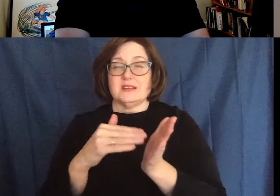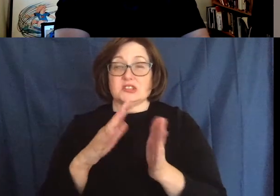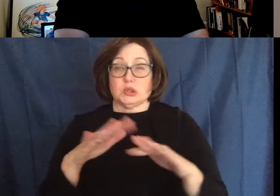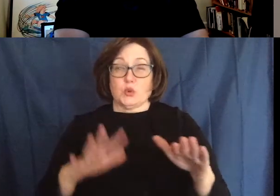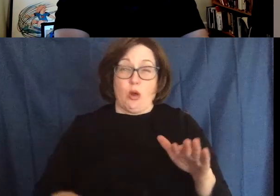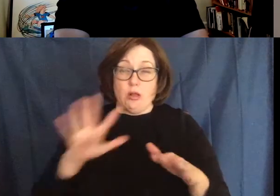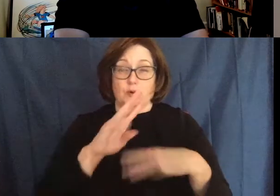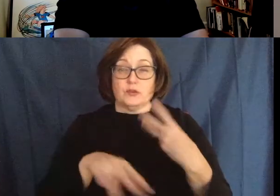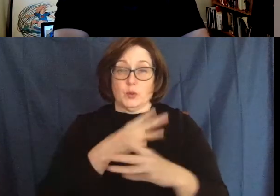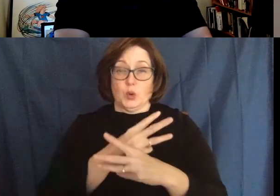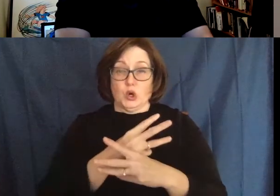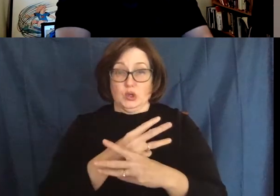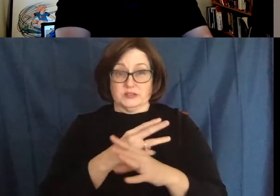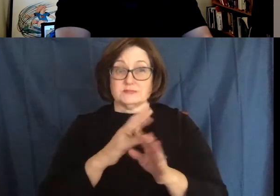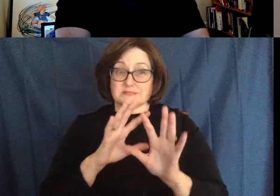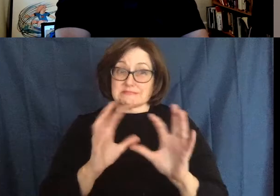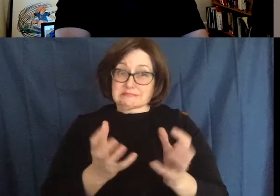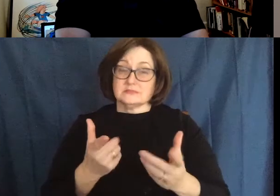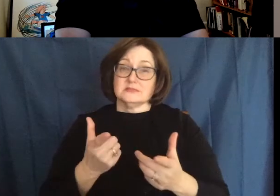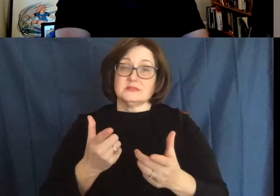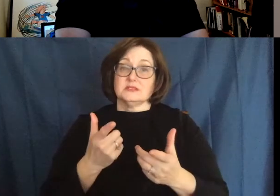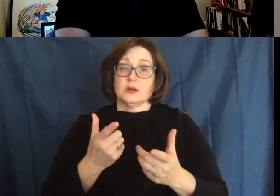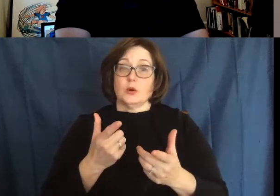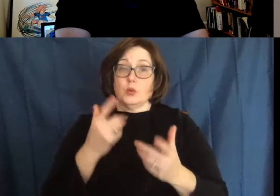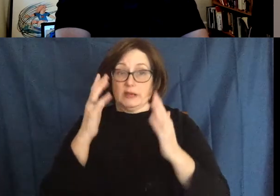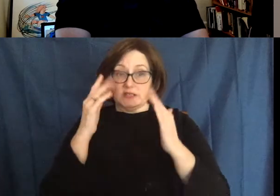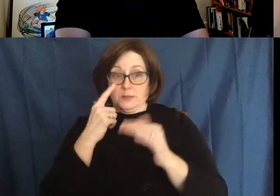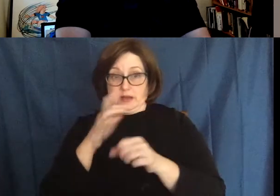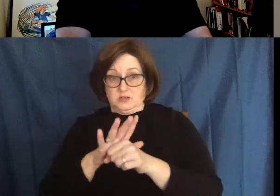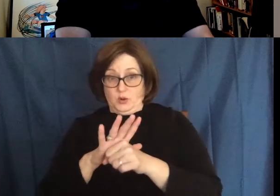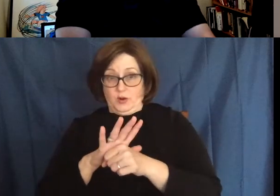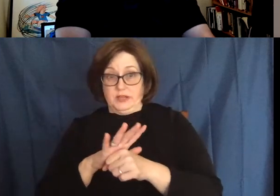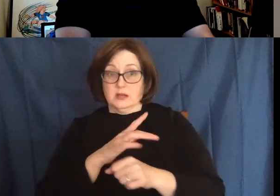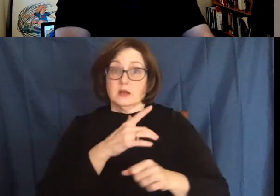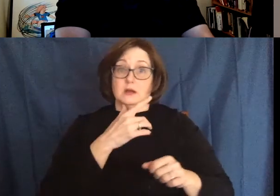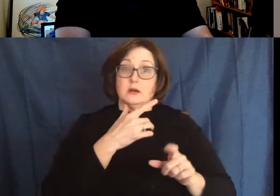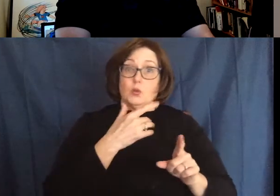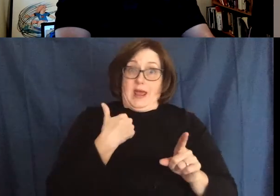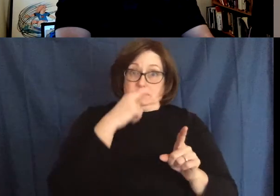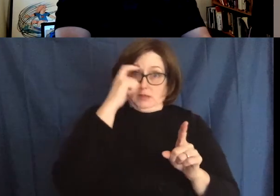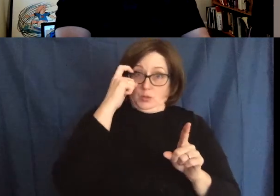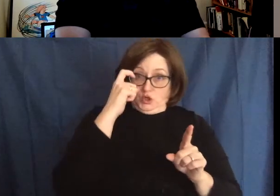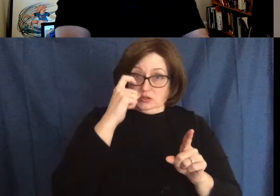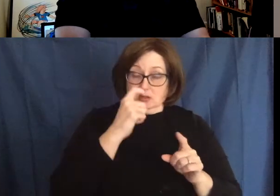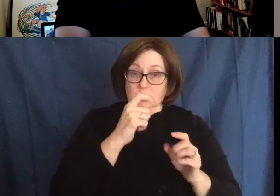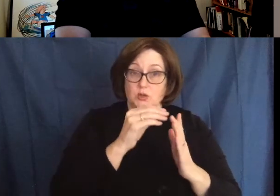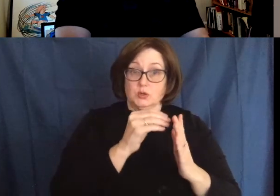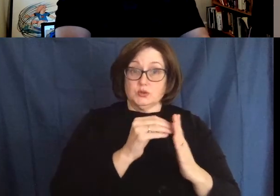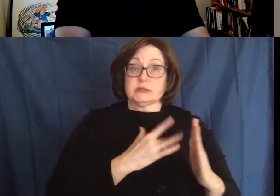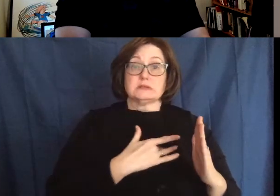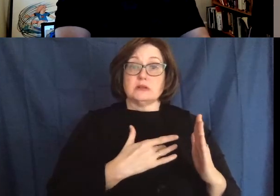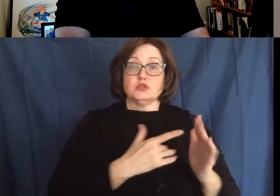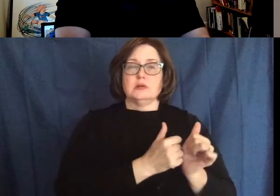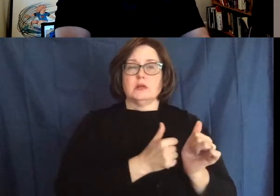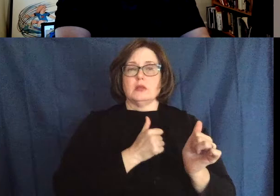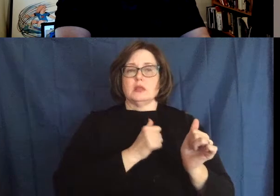likely cause even further slides in literacy on top of the summer holidays that lots of children around the world just had.